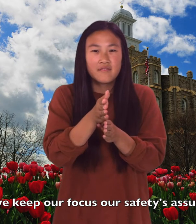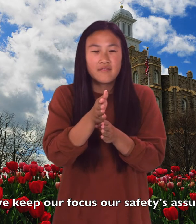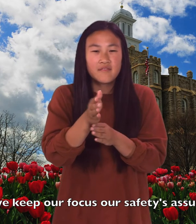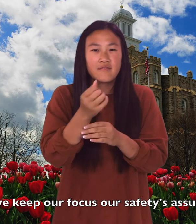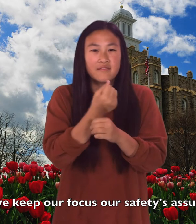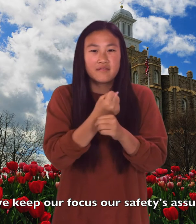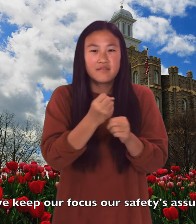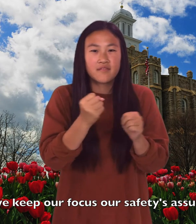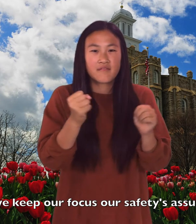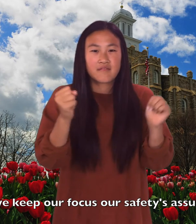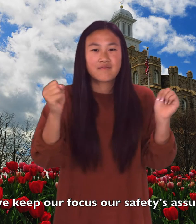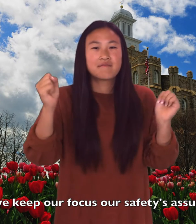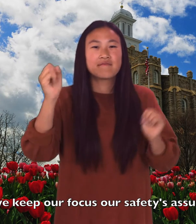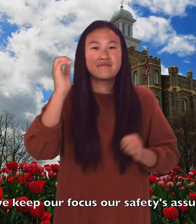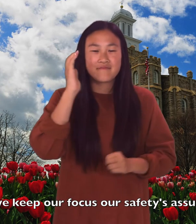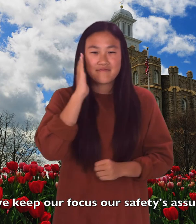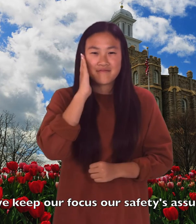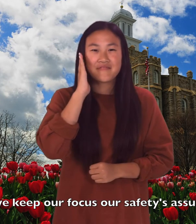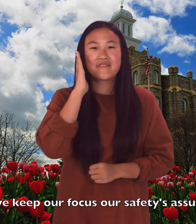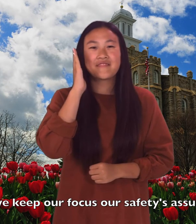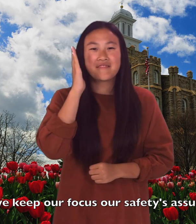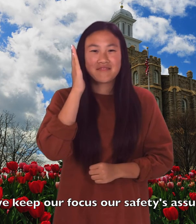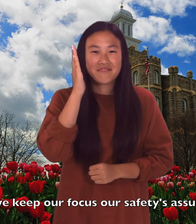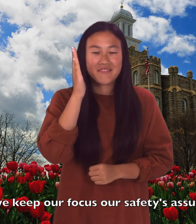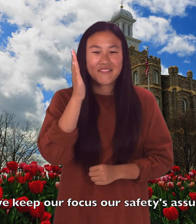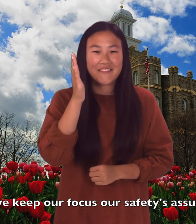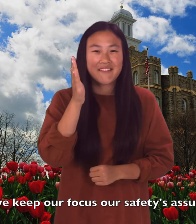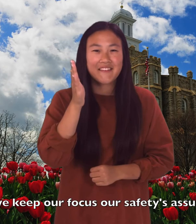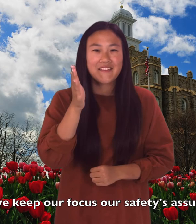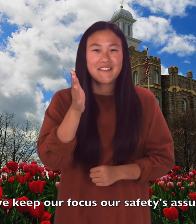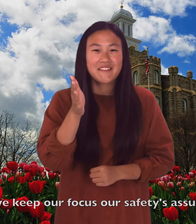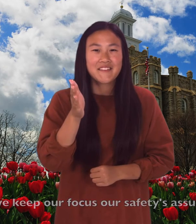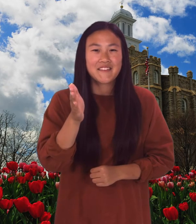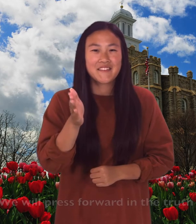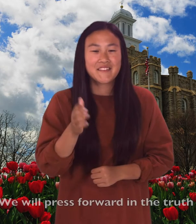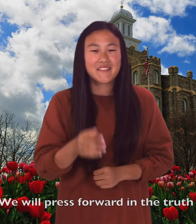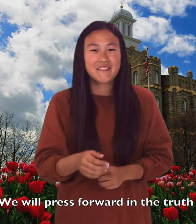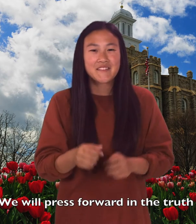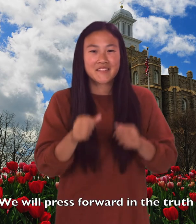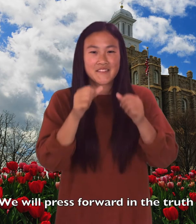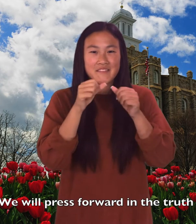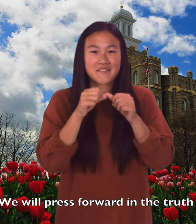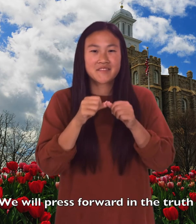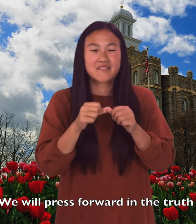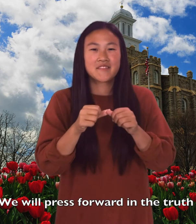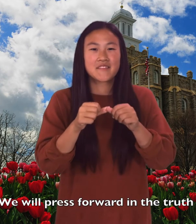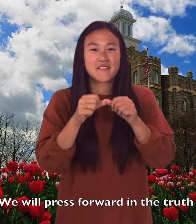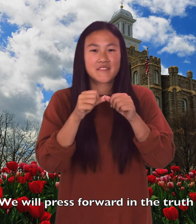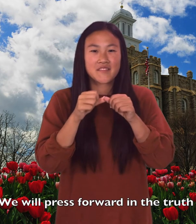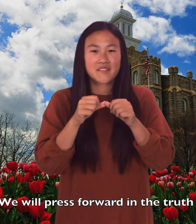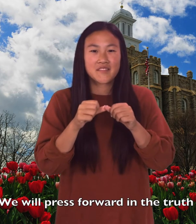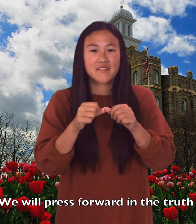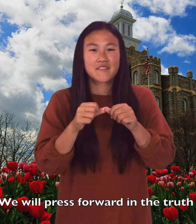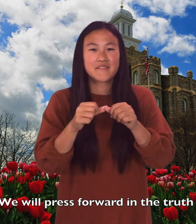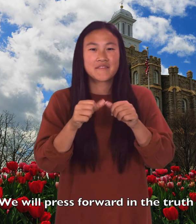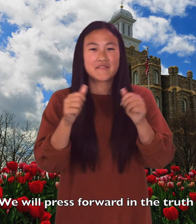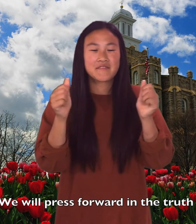our safety's assured We will press forward